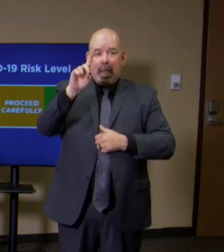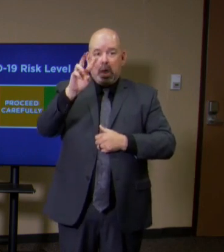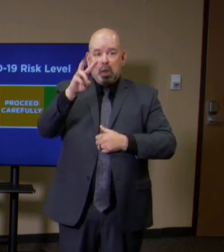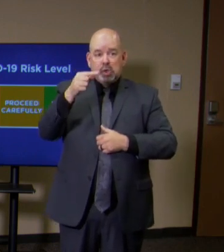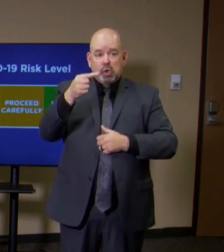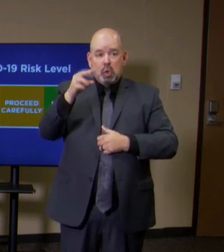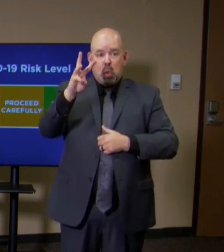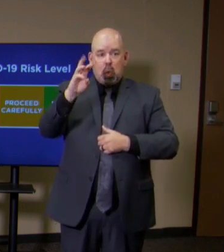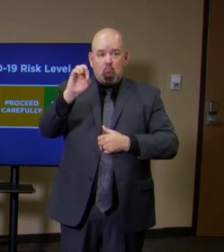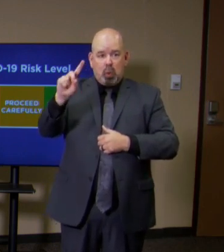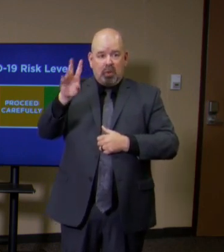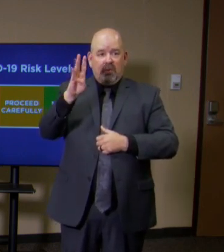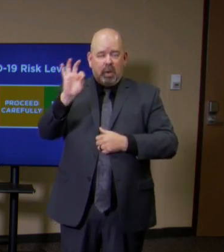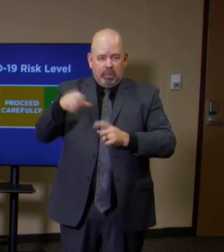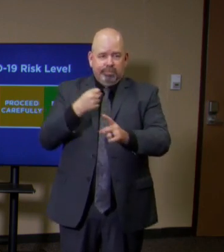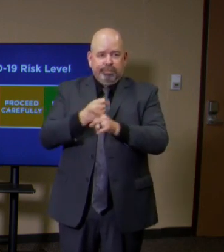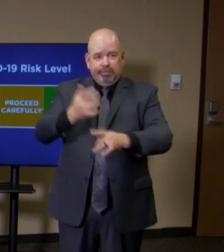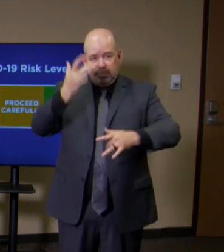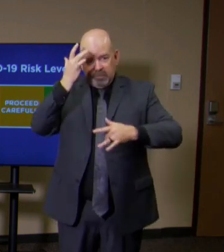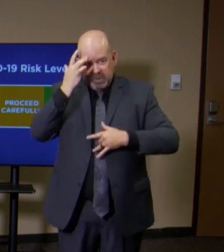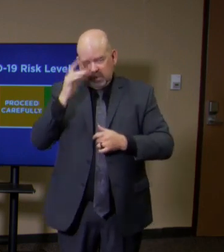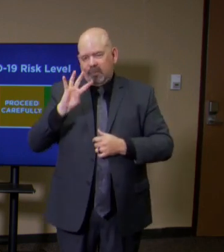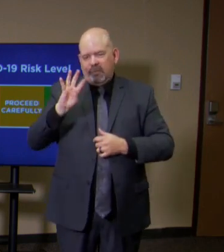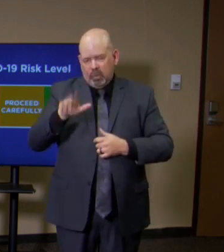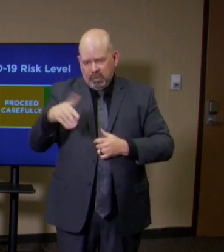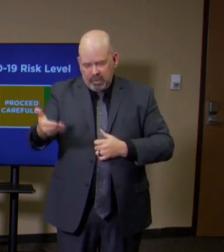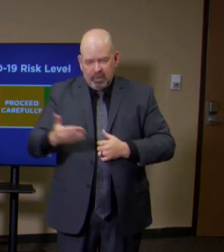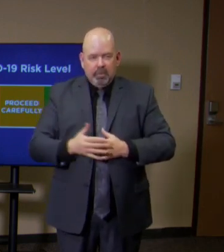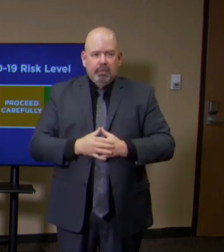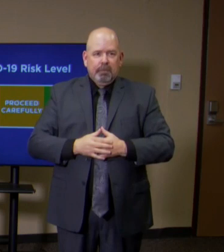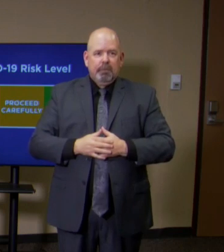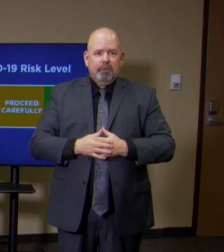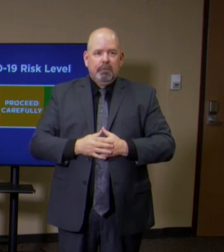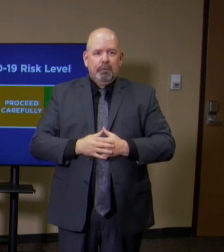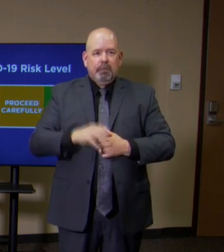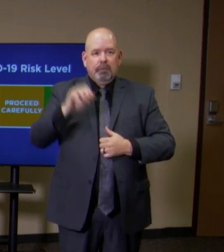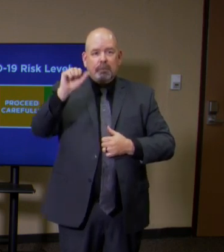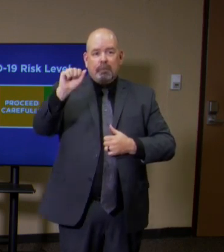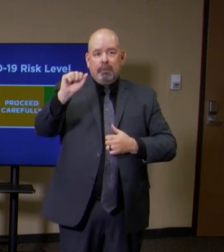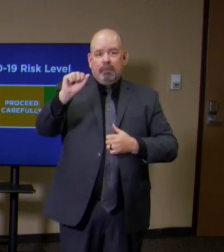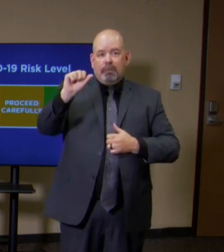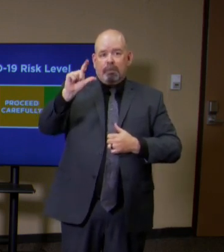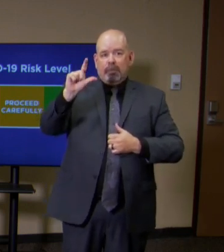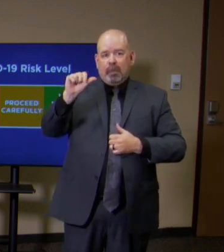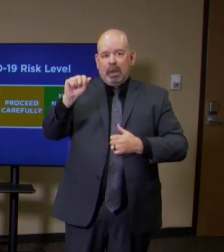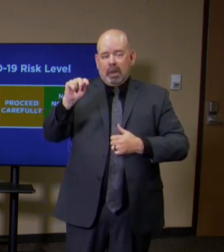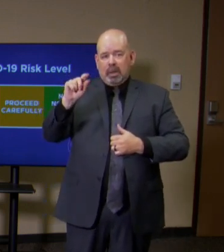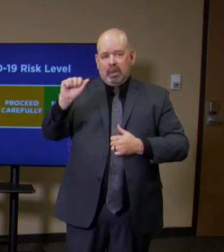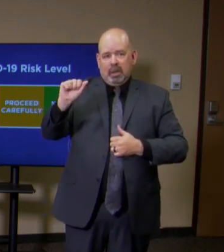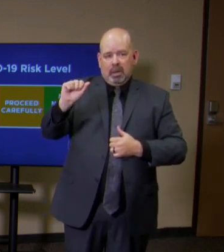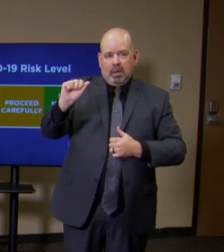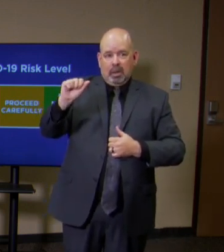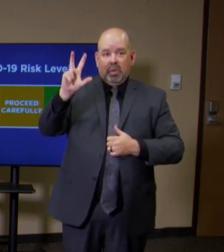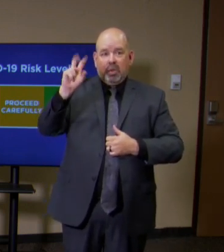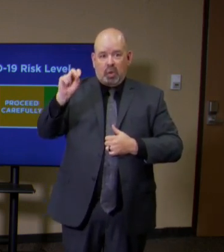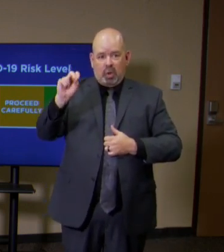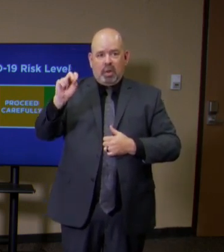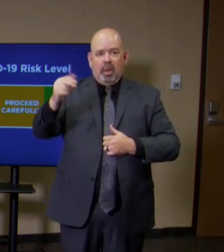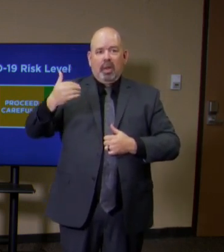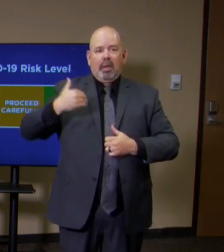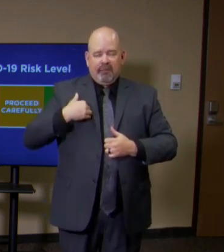deaths. Avante Rehab Center has 30 residents or staff and 0